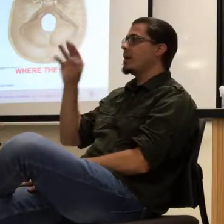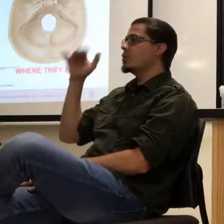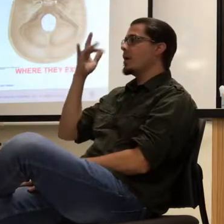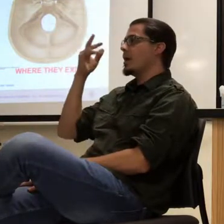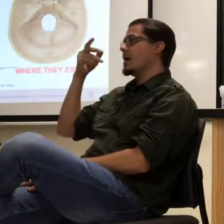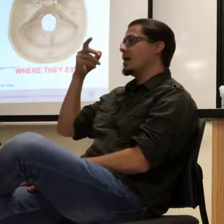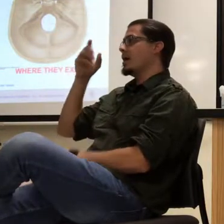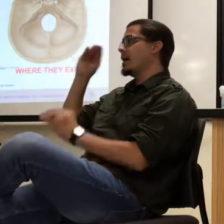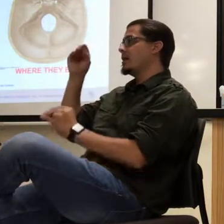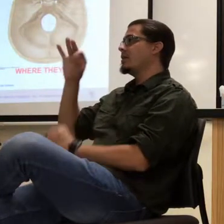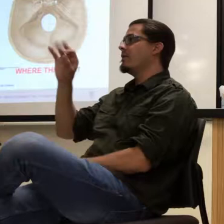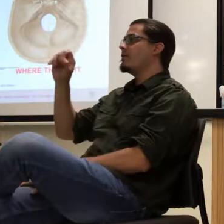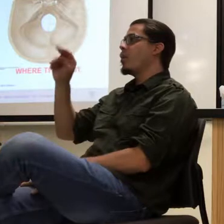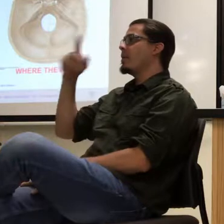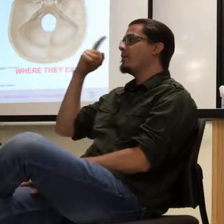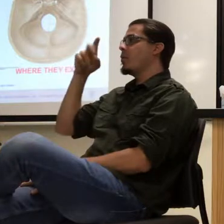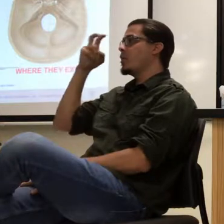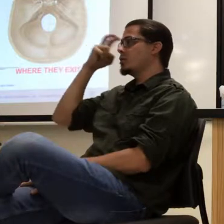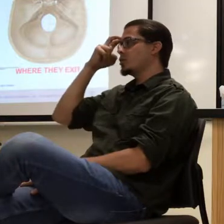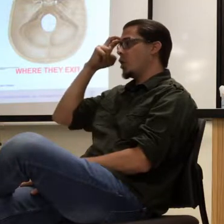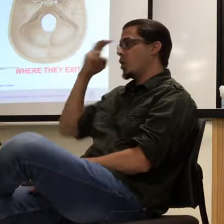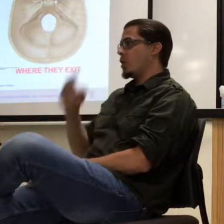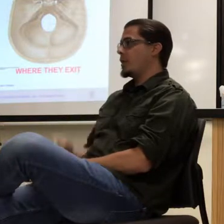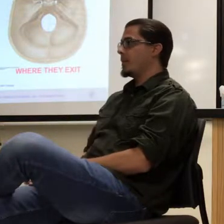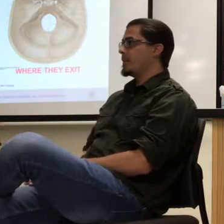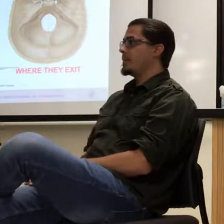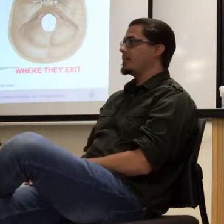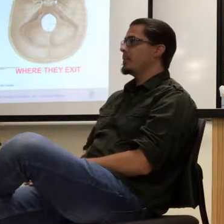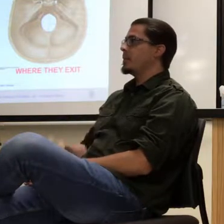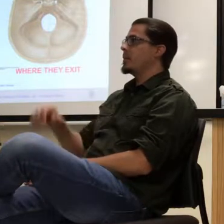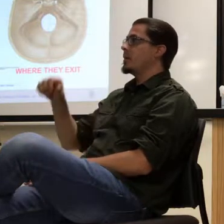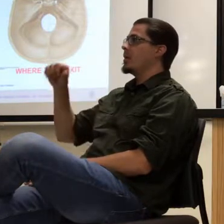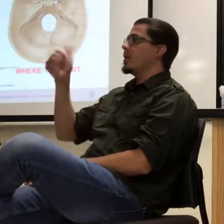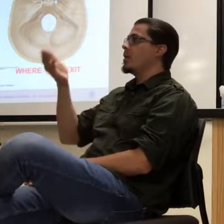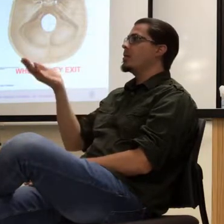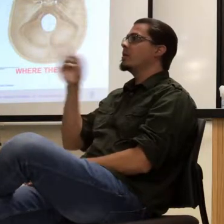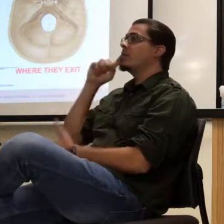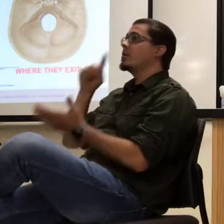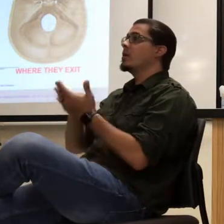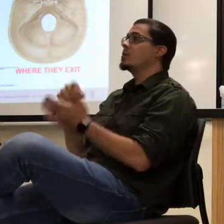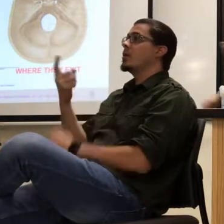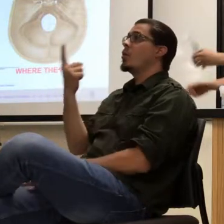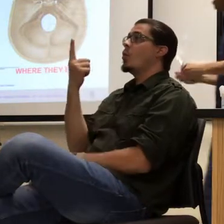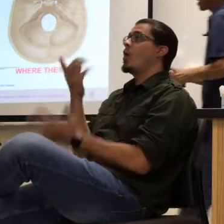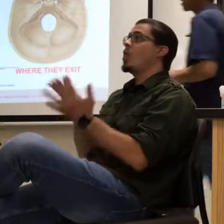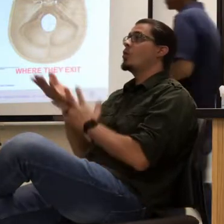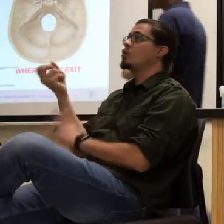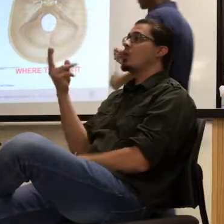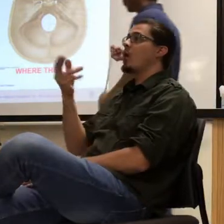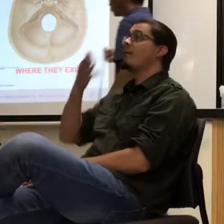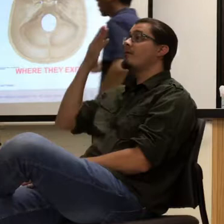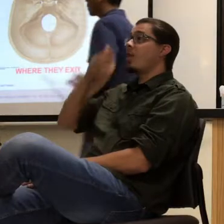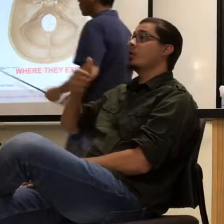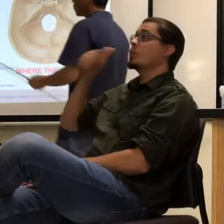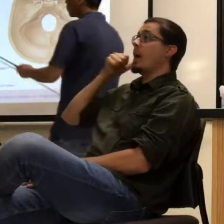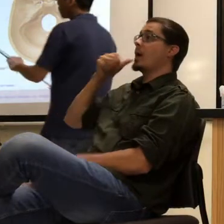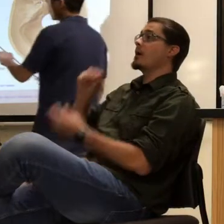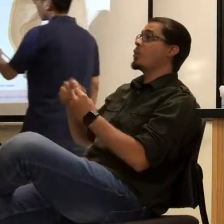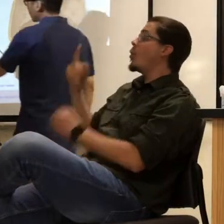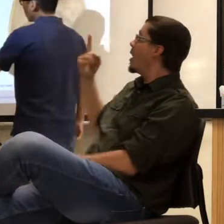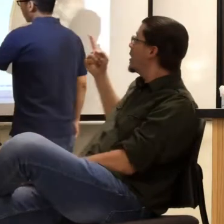skull. You have to know for the cranial nerves anyway. Another thing to notice is they're numbered 1 to 12 from front to back. Here's number 1.